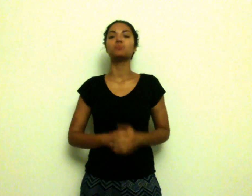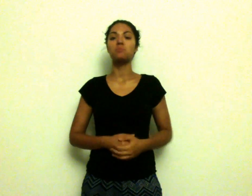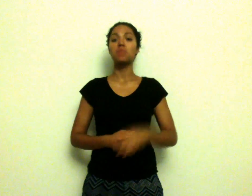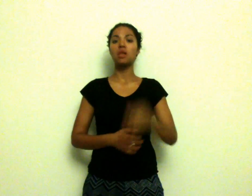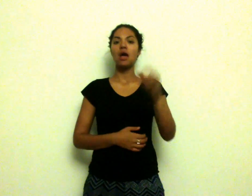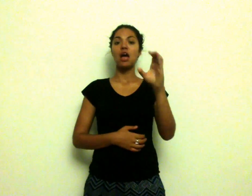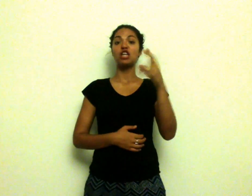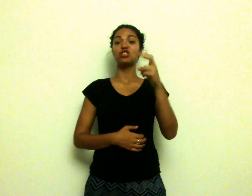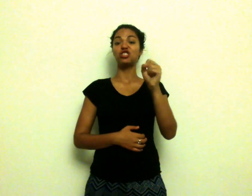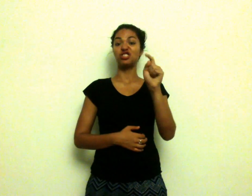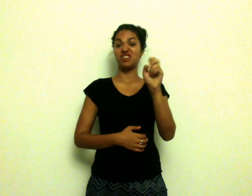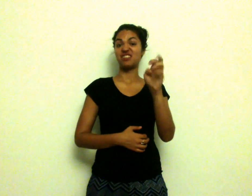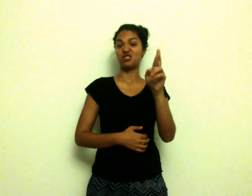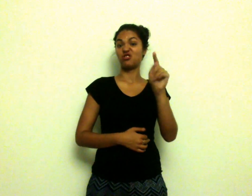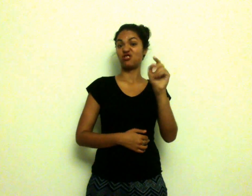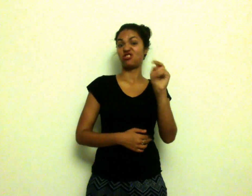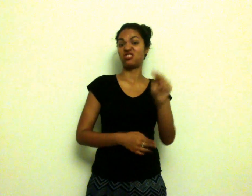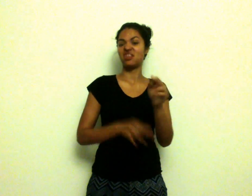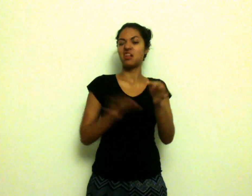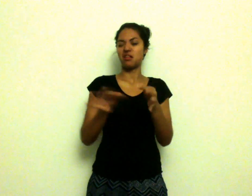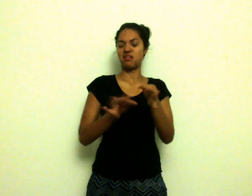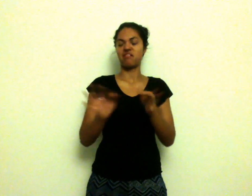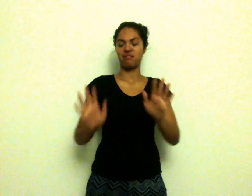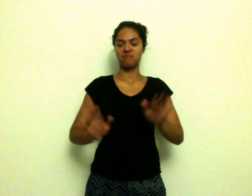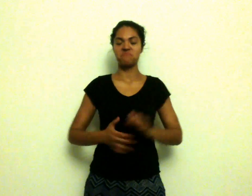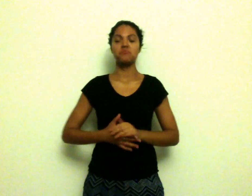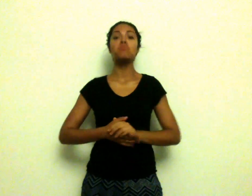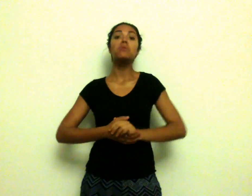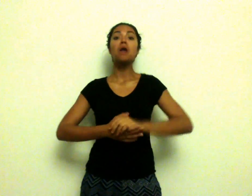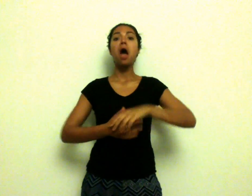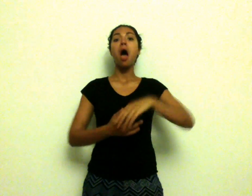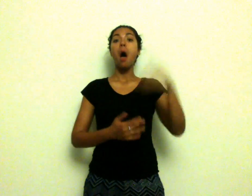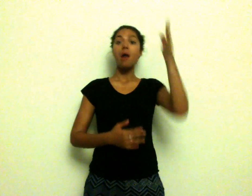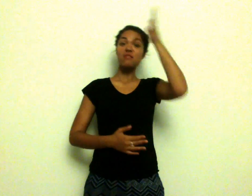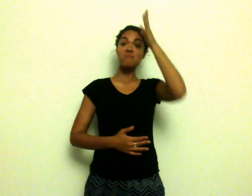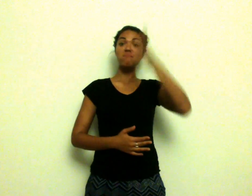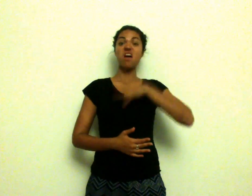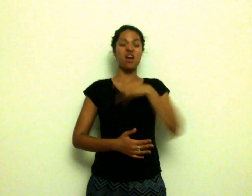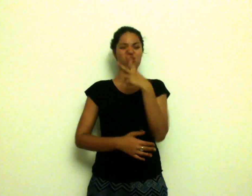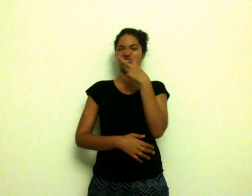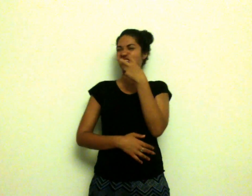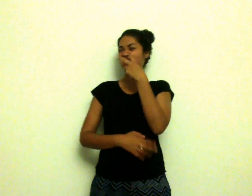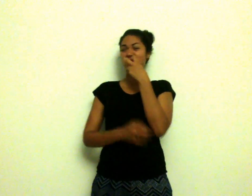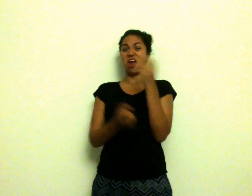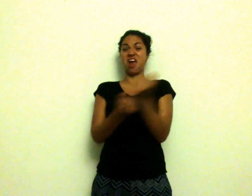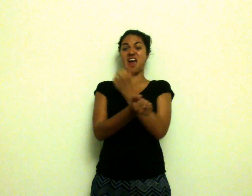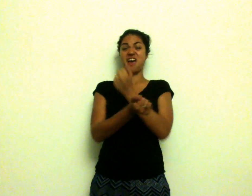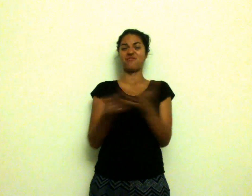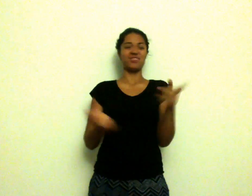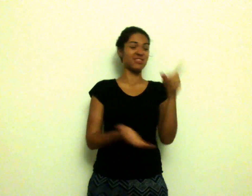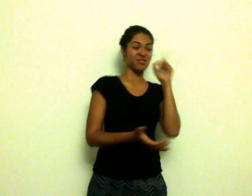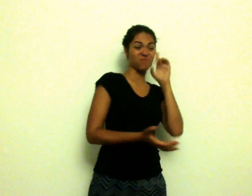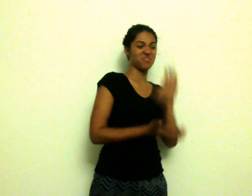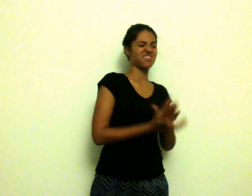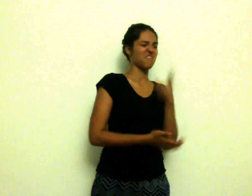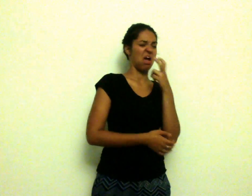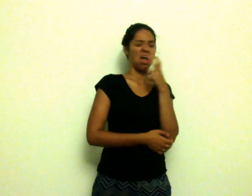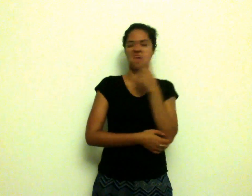wonderfully said. He said, the man who denies any absolutes and rebels against everything is a skeptic and will not entirely trust anything. He has